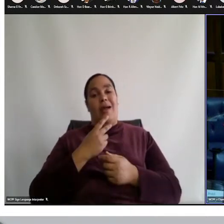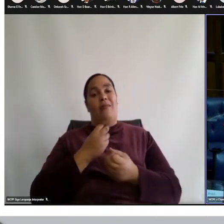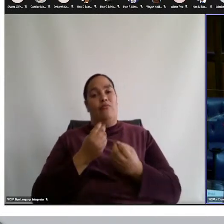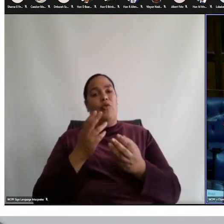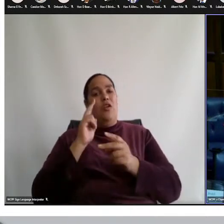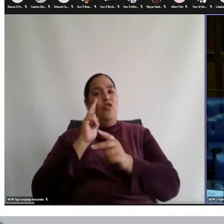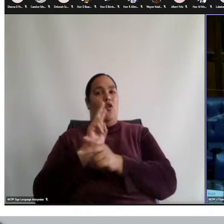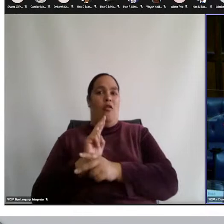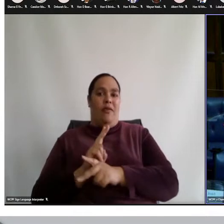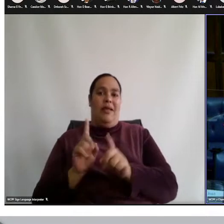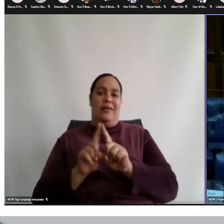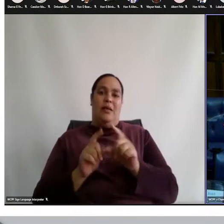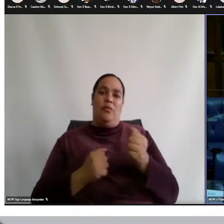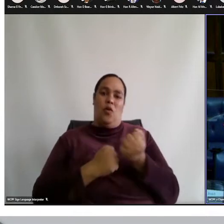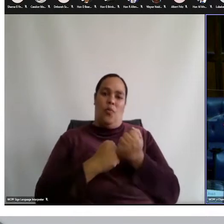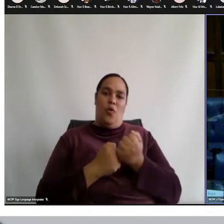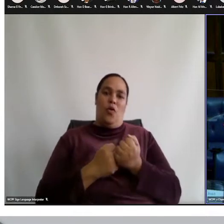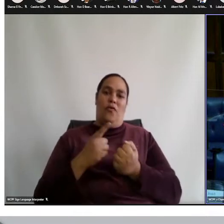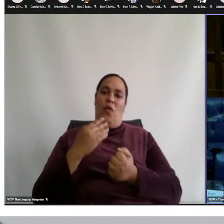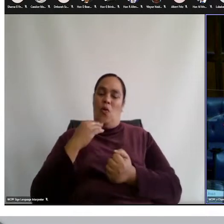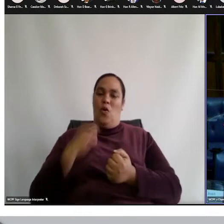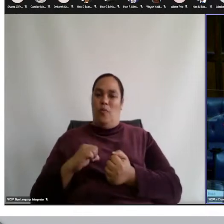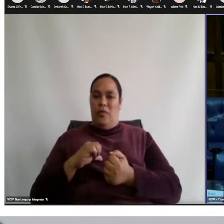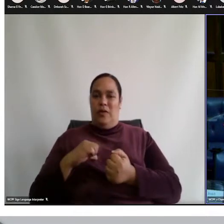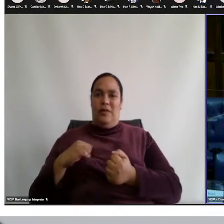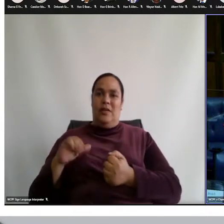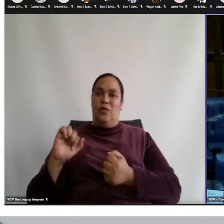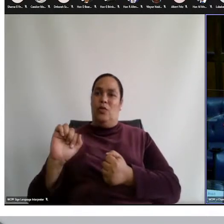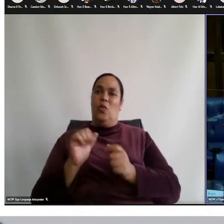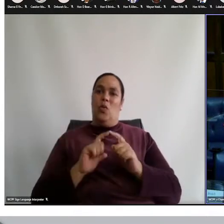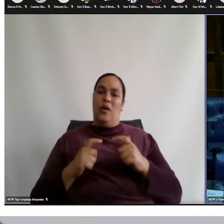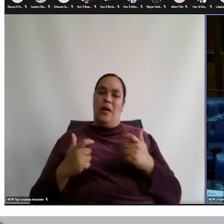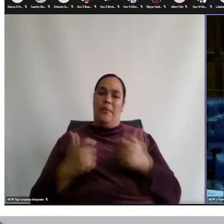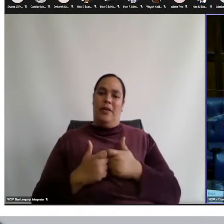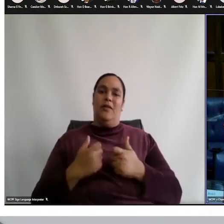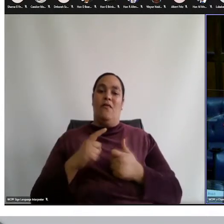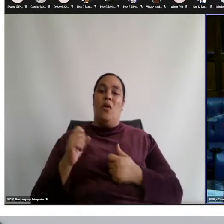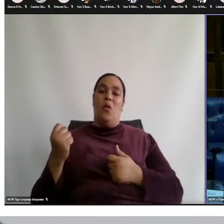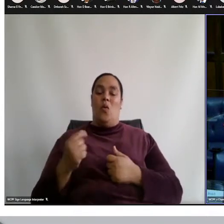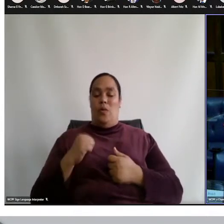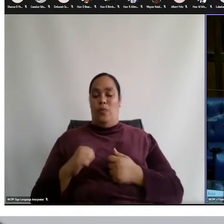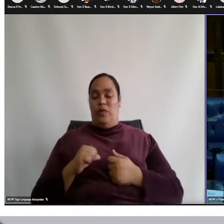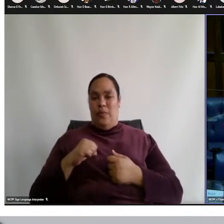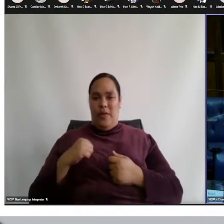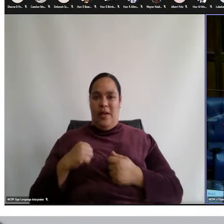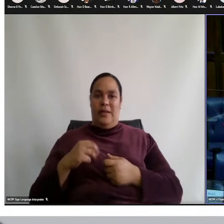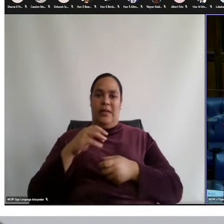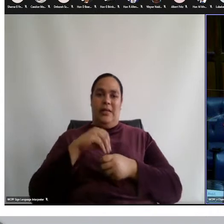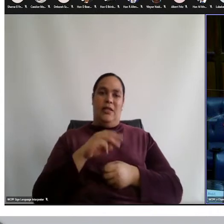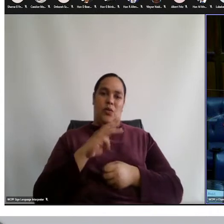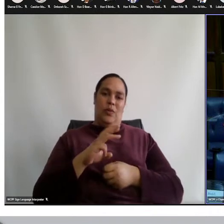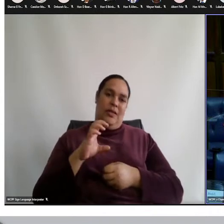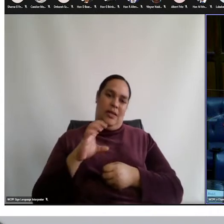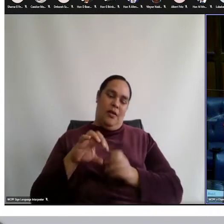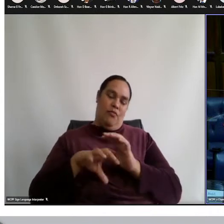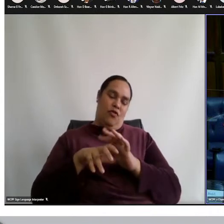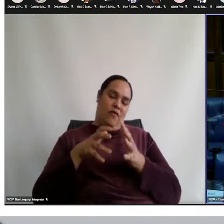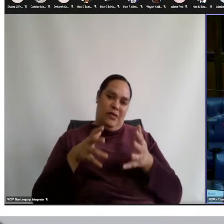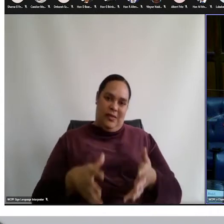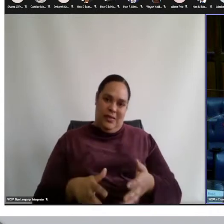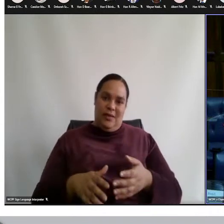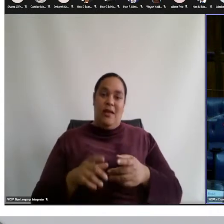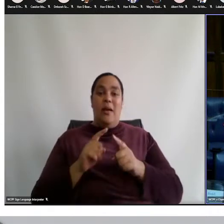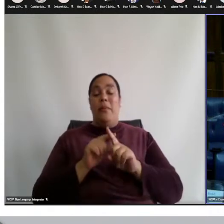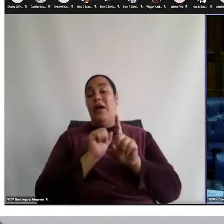and support to municipal public accounts committees to all municipalities within the Western Cape province.